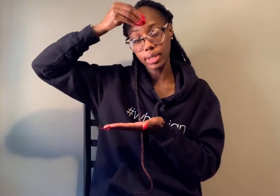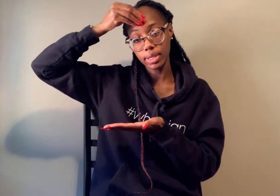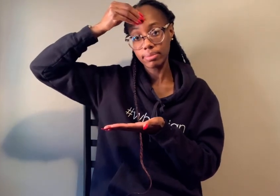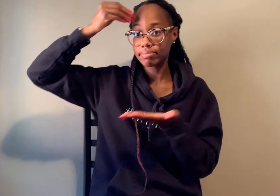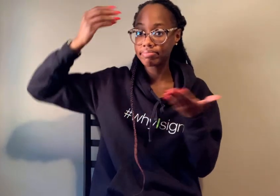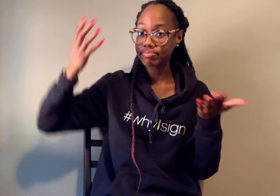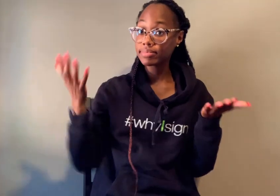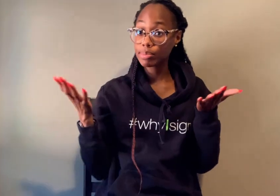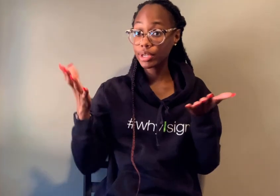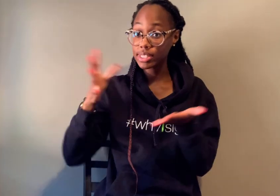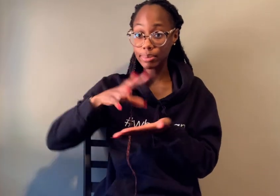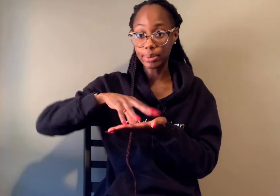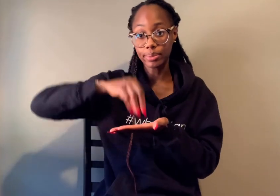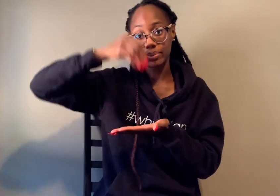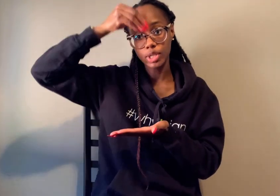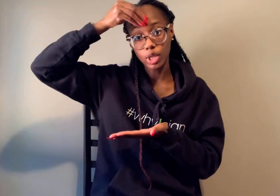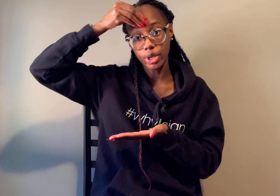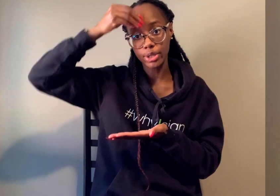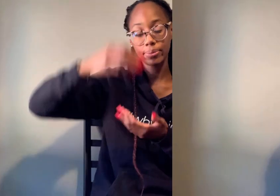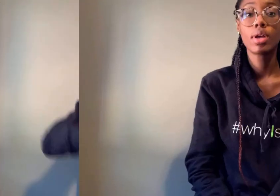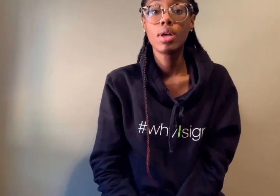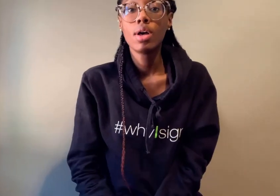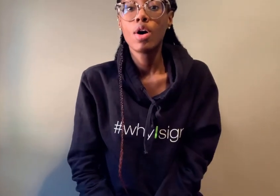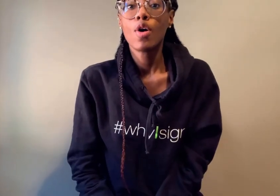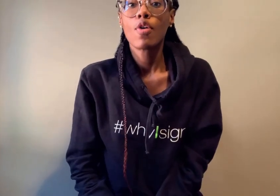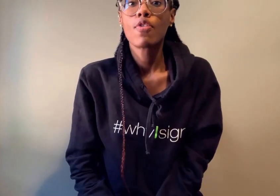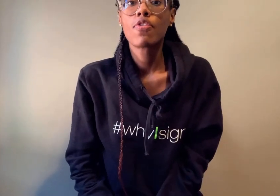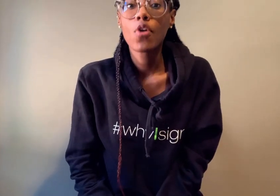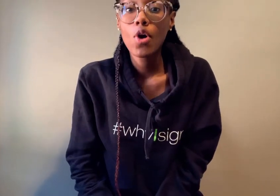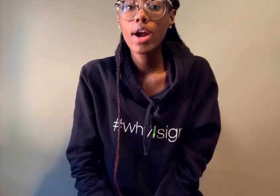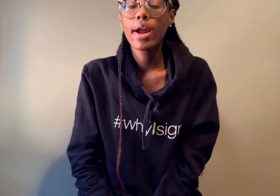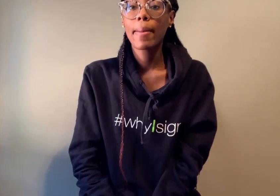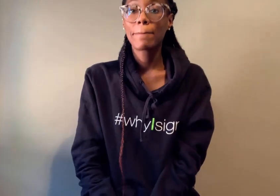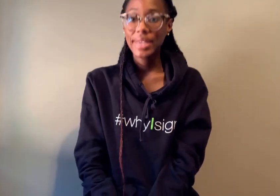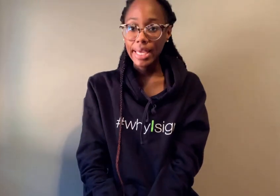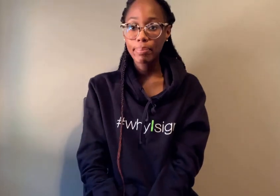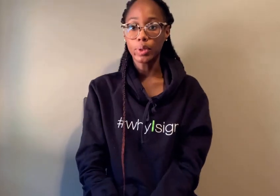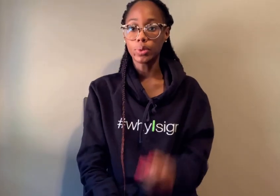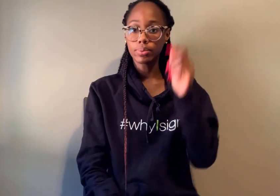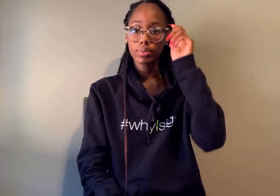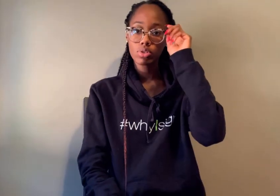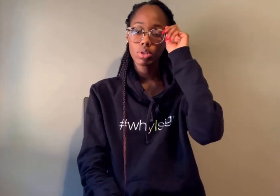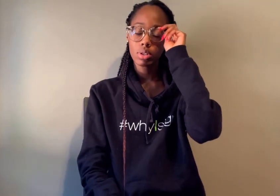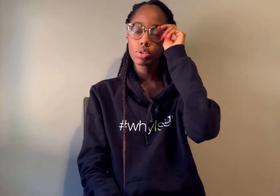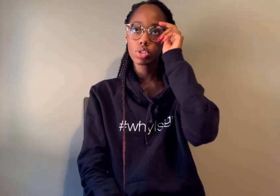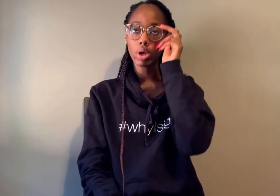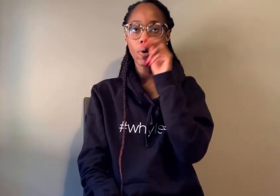in. Pretty simple. Learn. For people. So